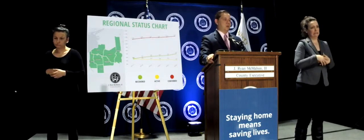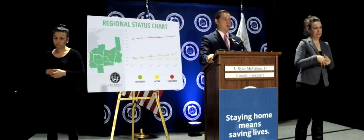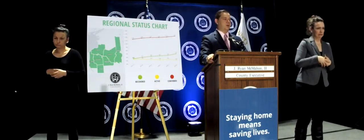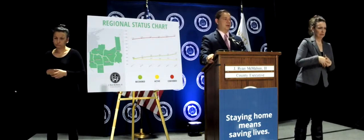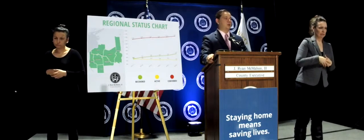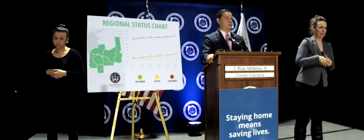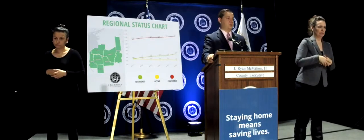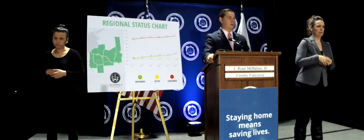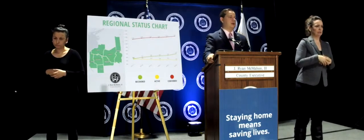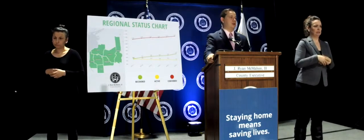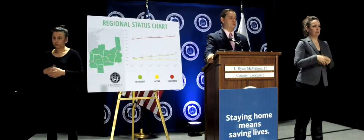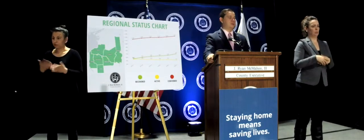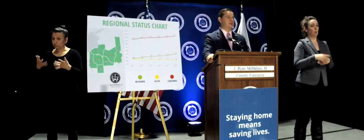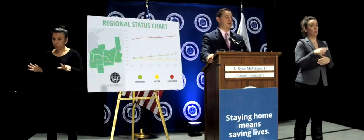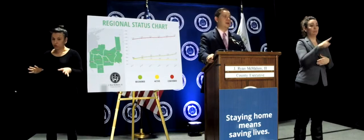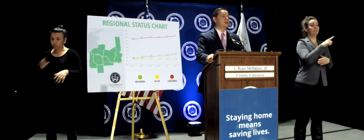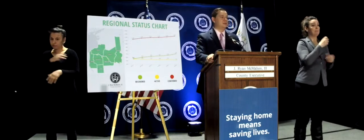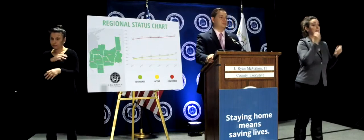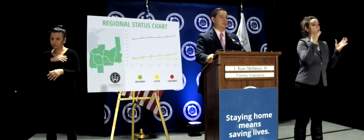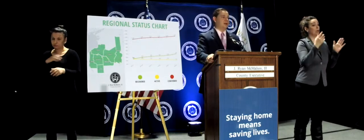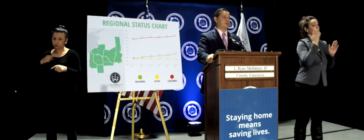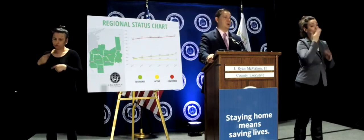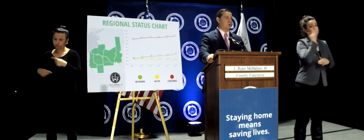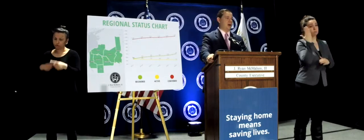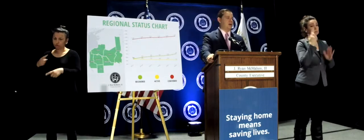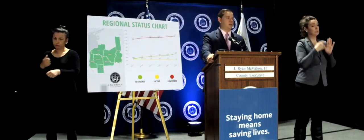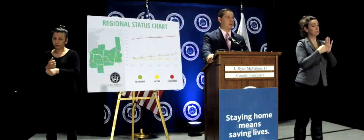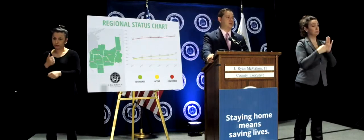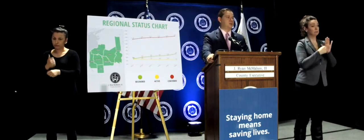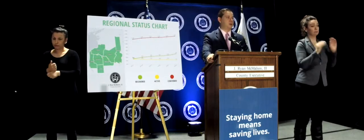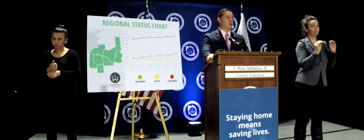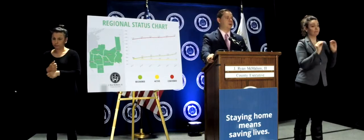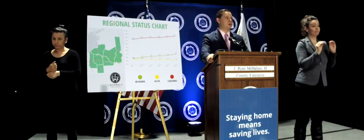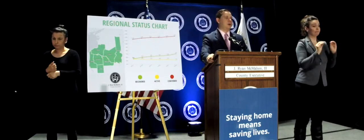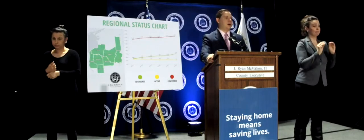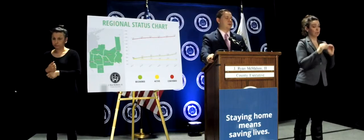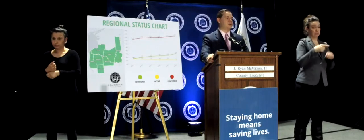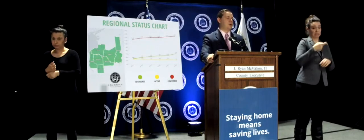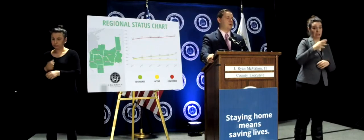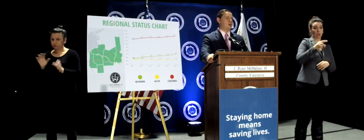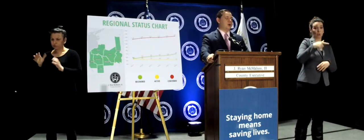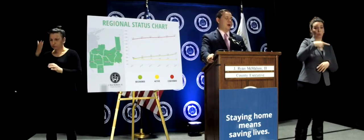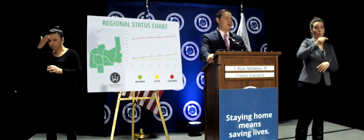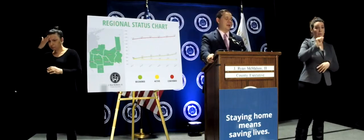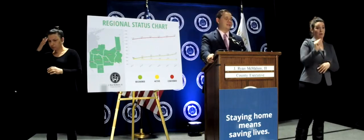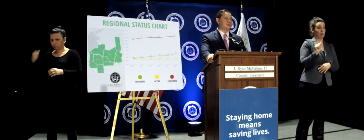Asymptomatic, we're going to work with Dr. Gupta on her advice there. Symptomatic, no, we're not going to relax the order.